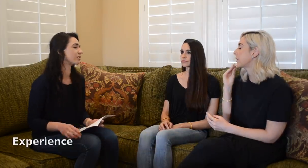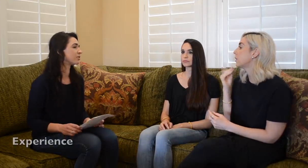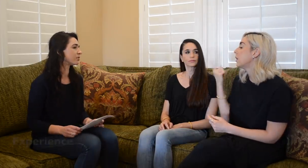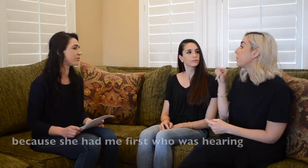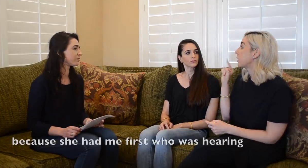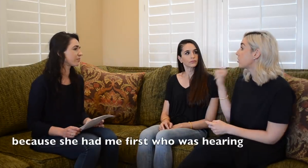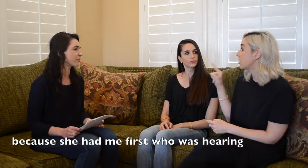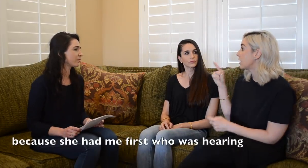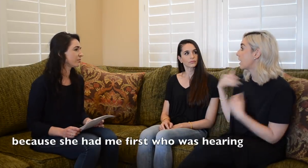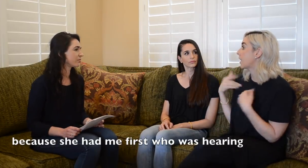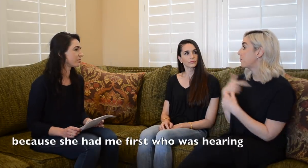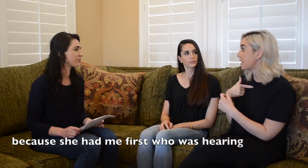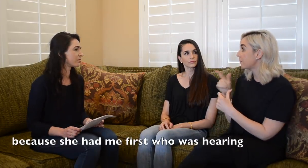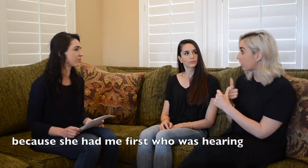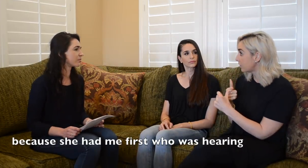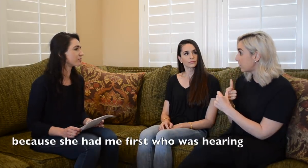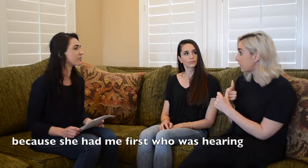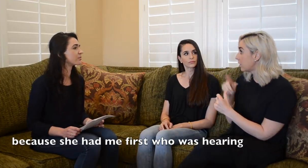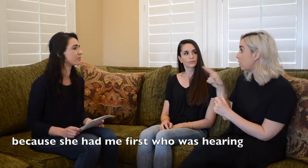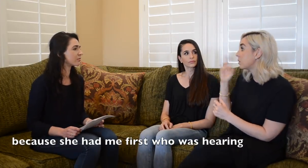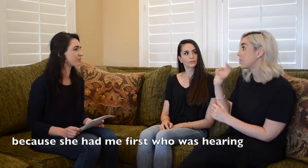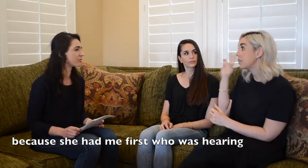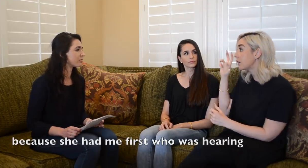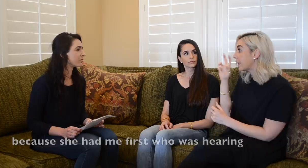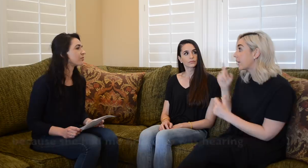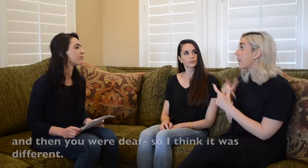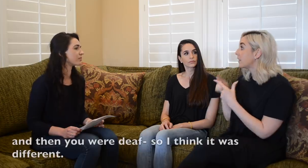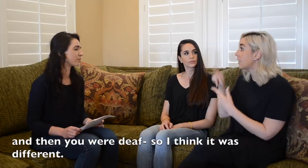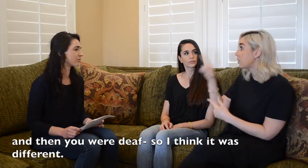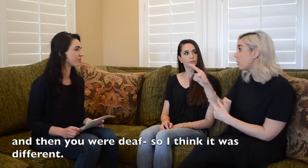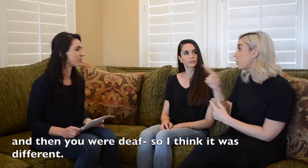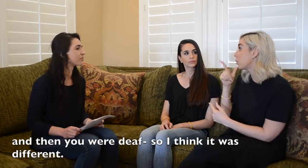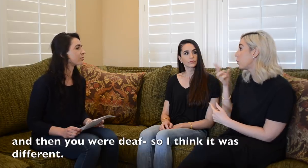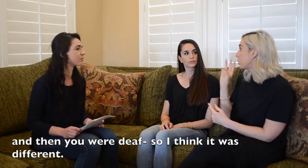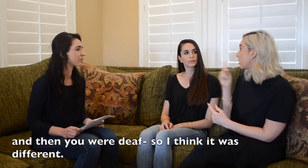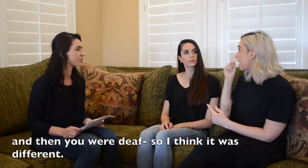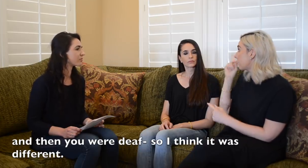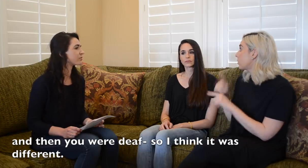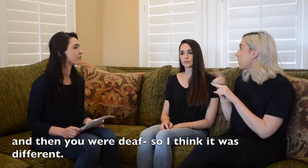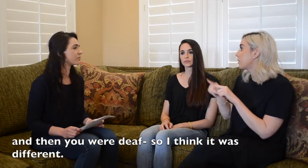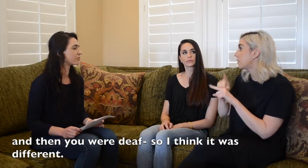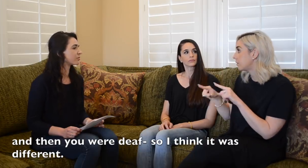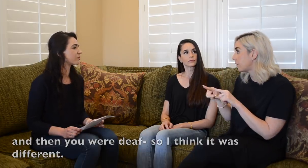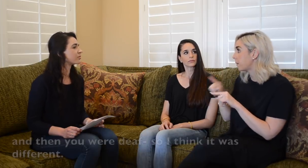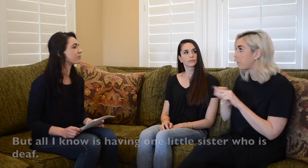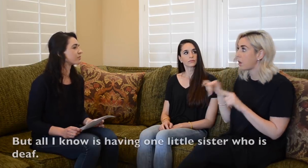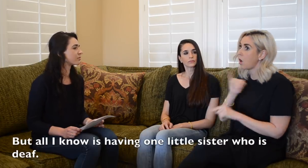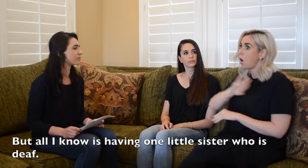experience because she had me first, who was hearing, and then you, who was deaf, so I think it's different, but